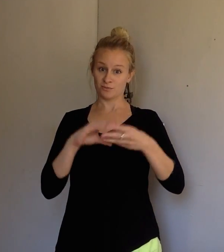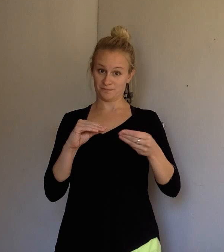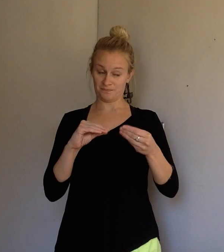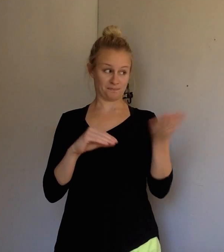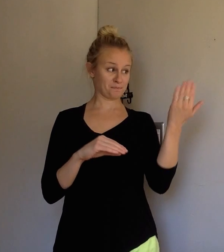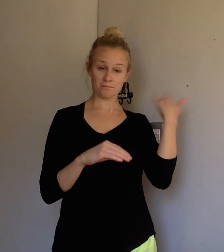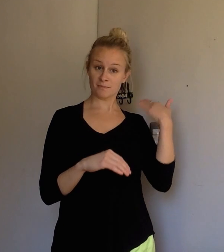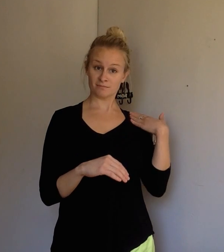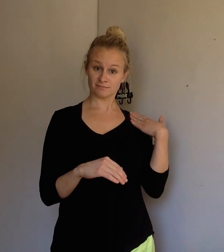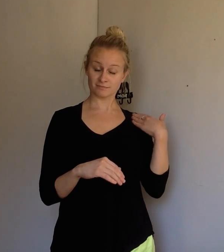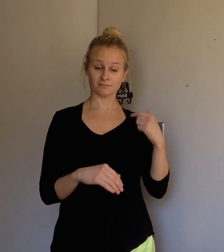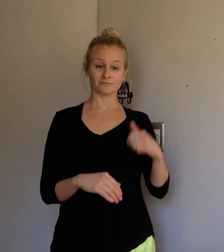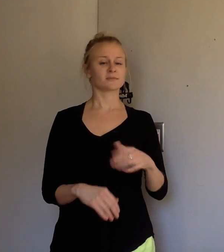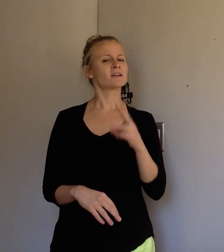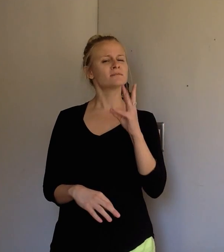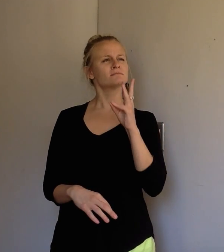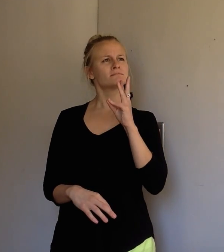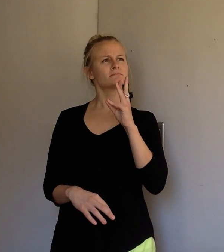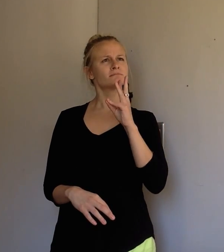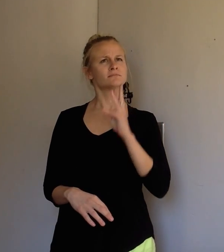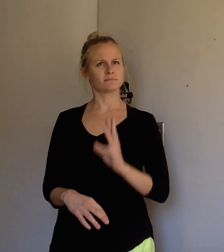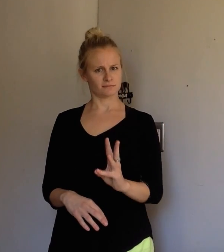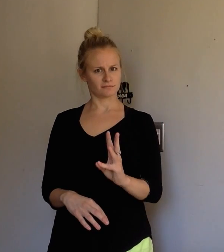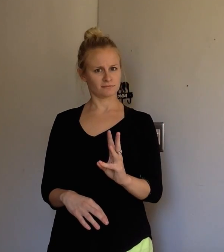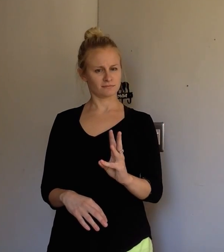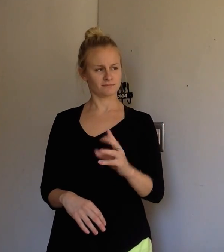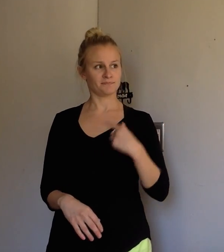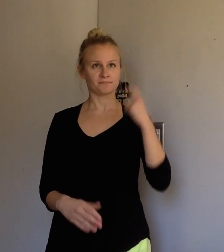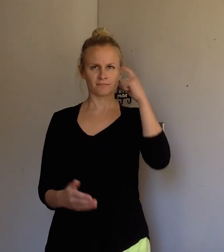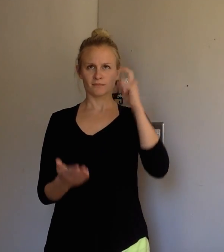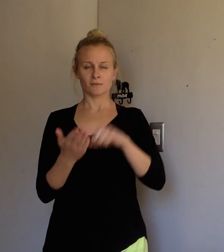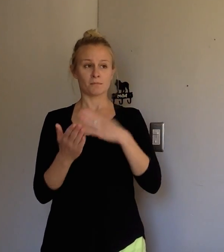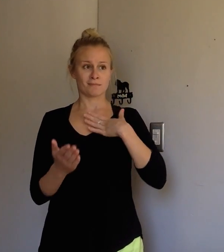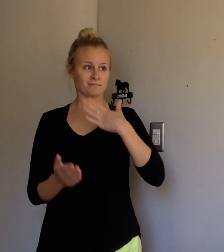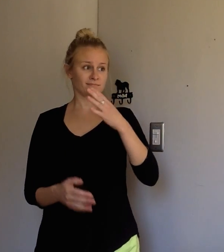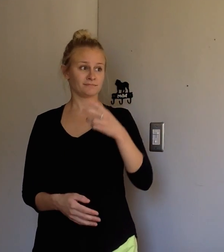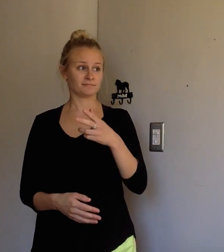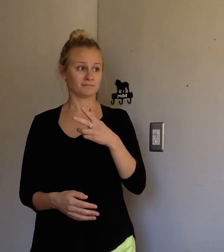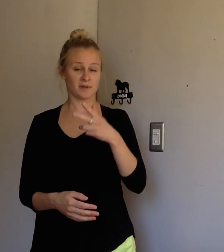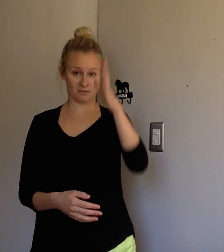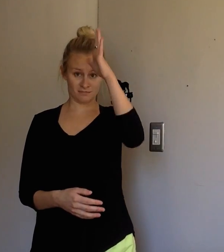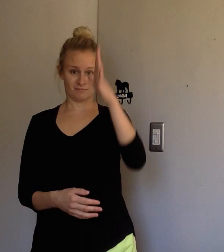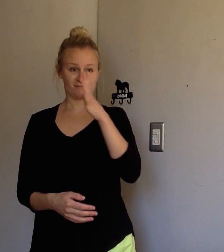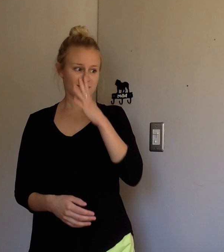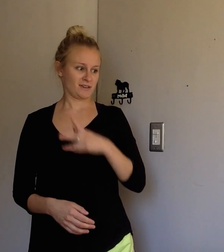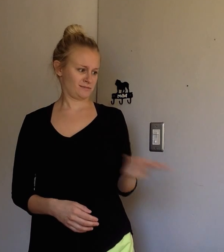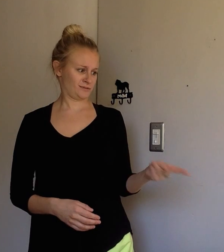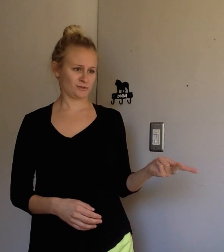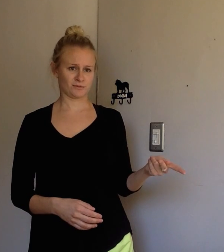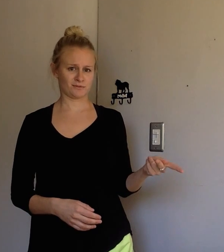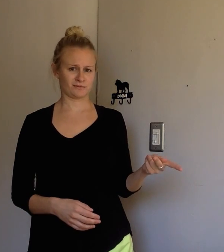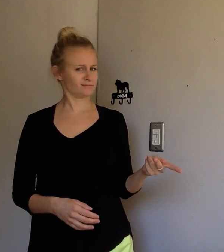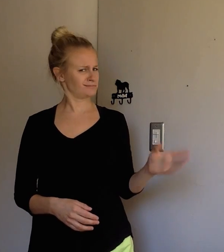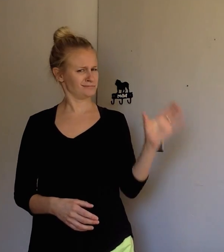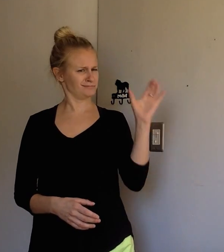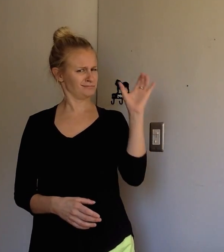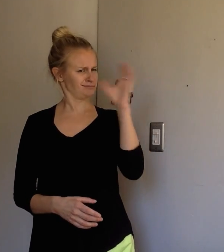when I was a little girl, I would have been about 6, and I came across my parents doing something unusual, but they were laughing. They were